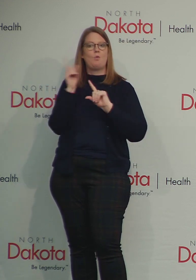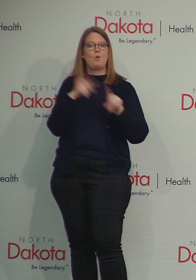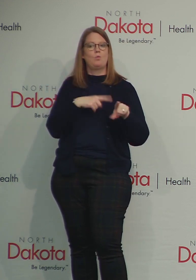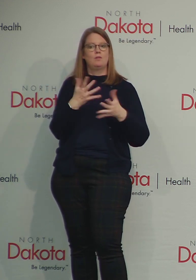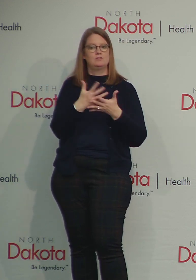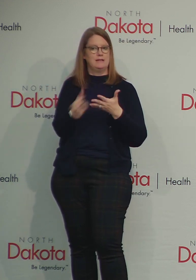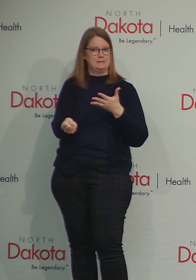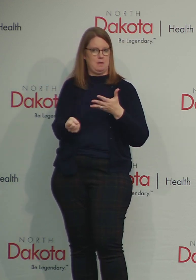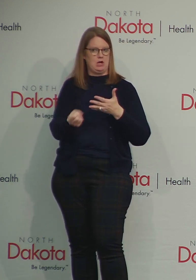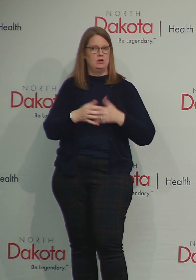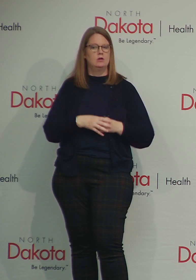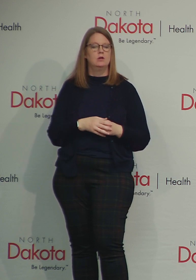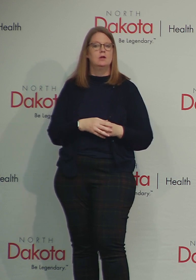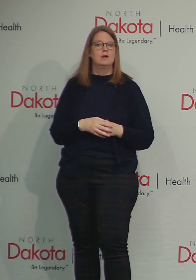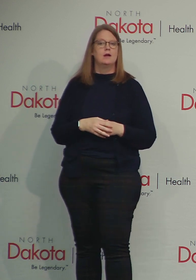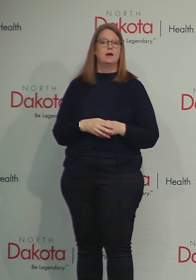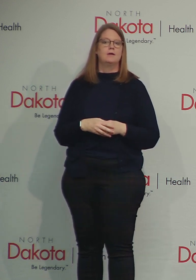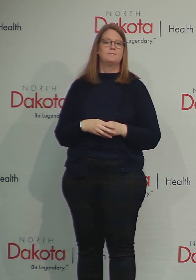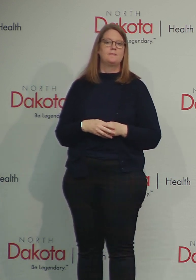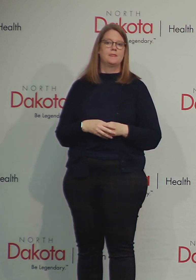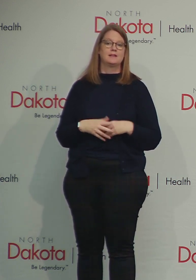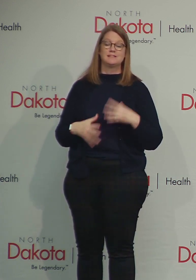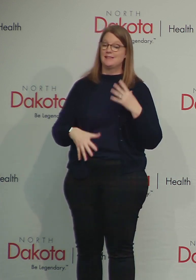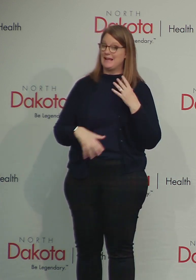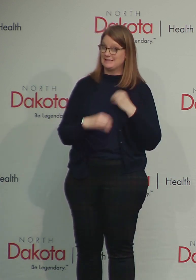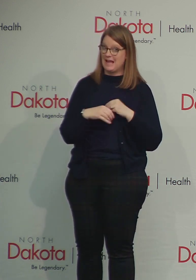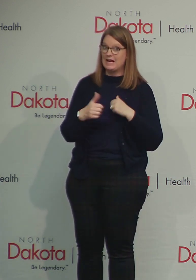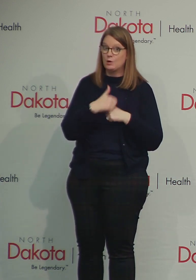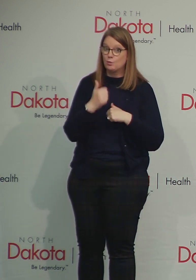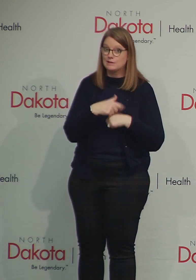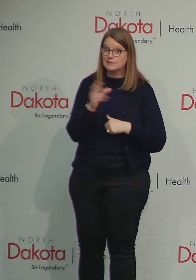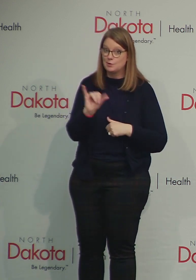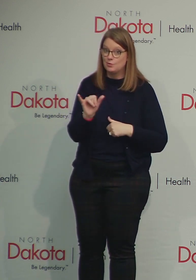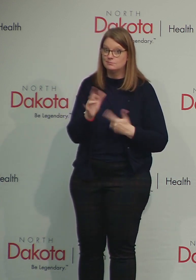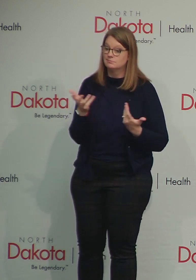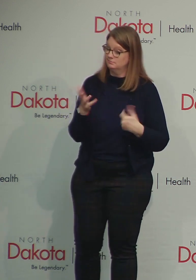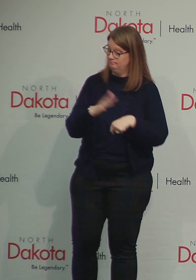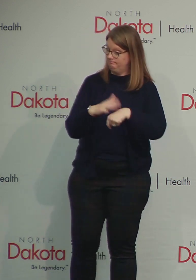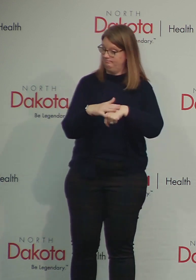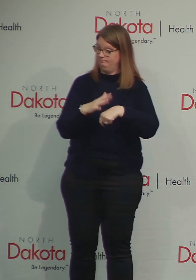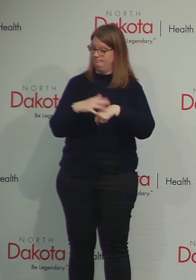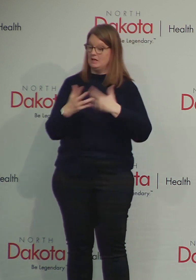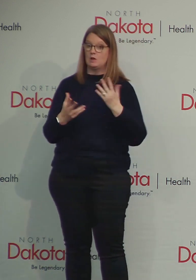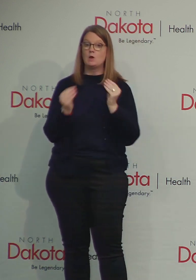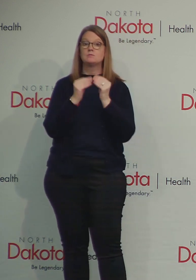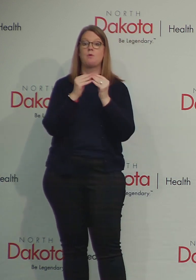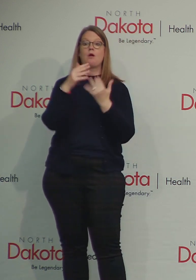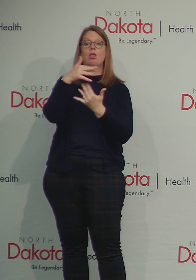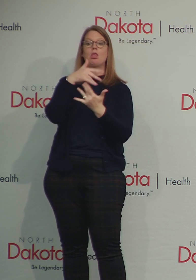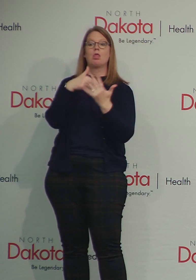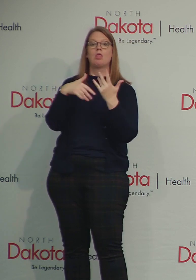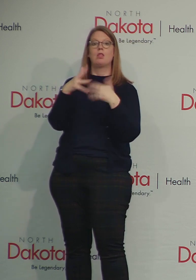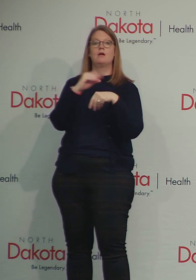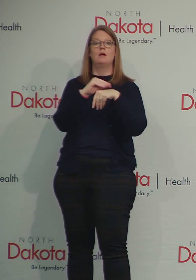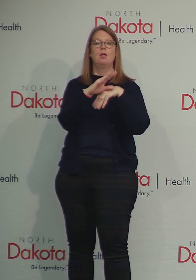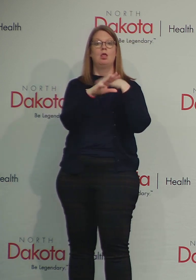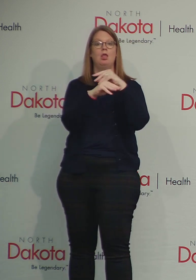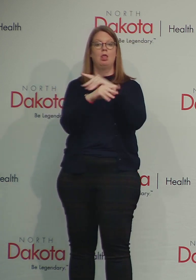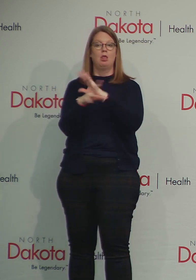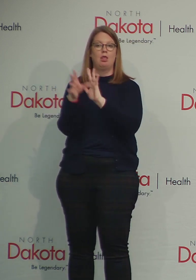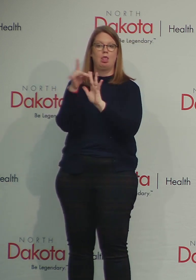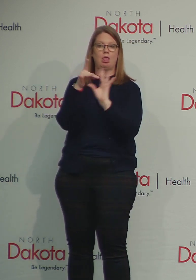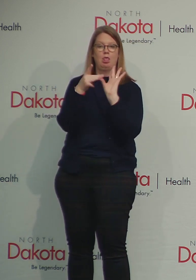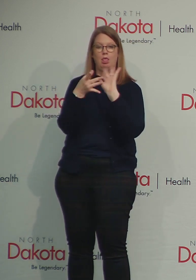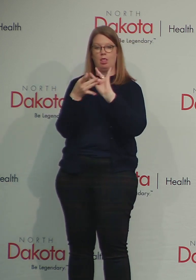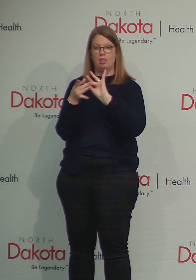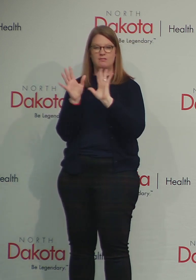and so we'll be back. So that's adding risk back into the system. So we're adding more interaction and more potential